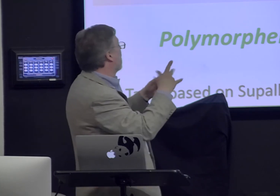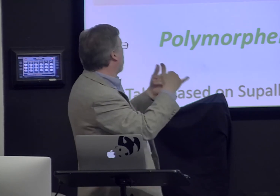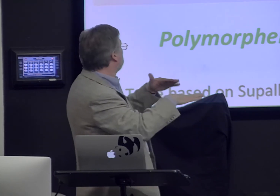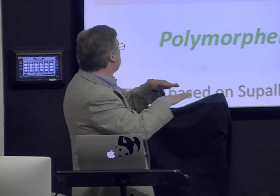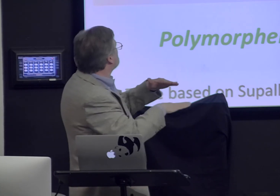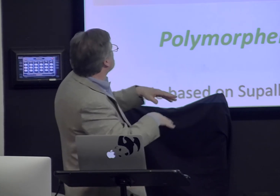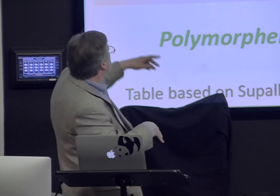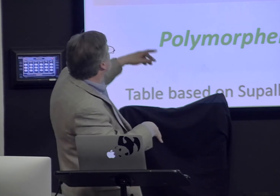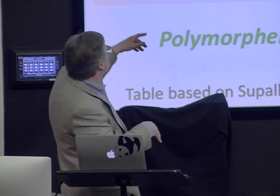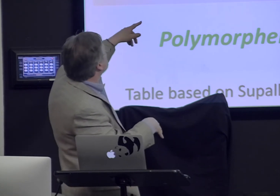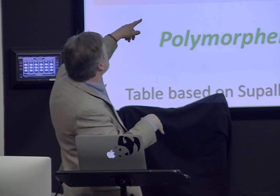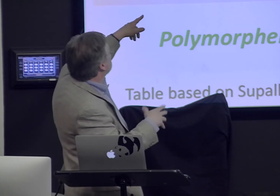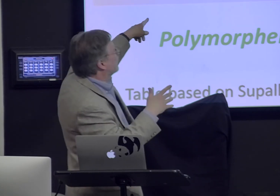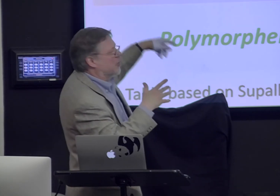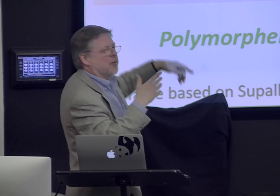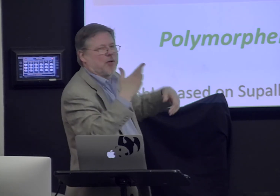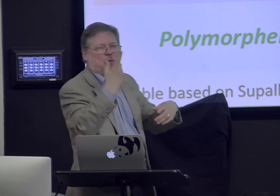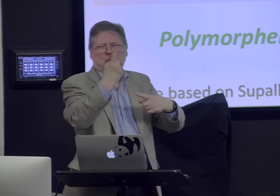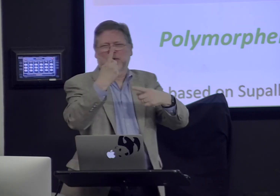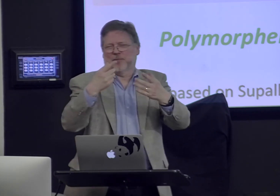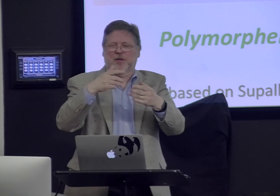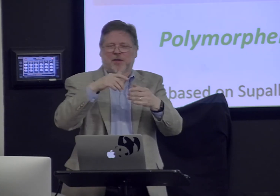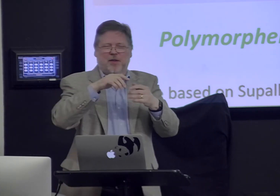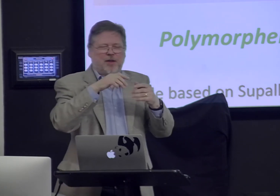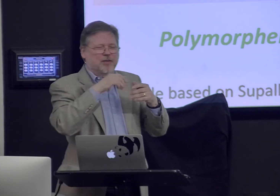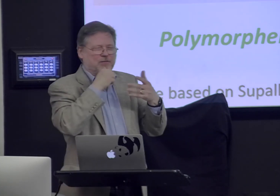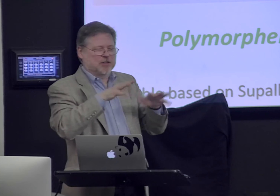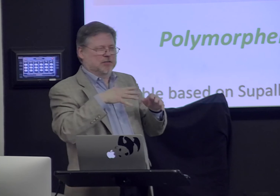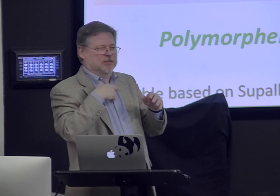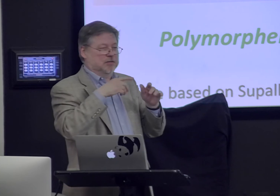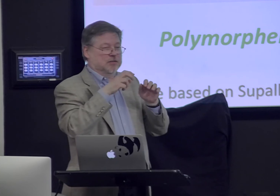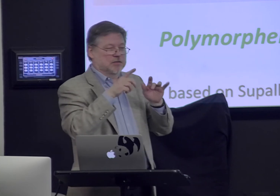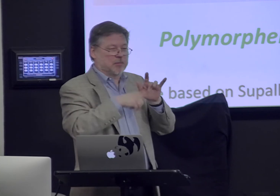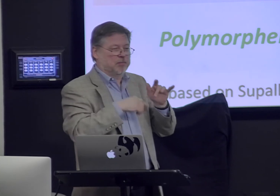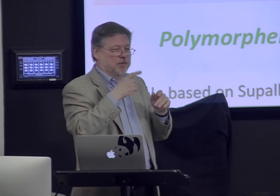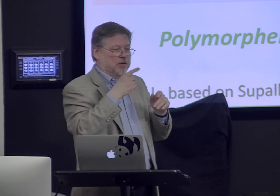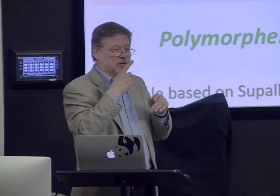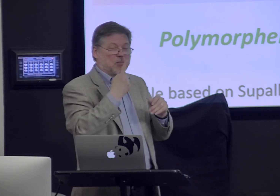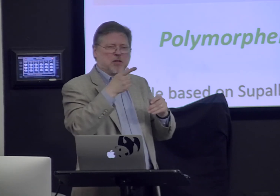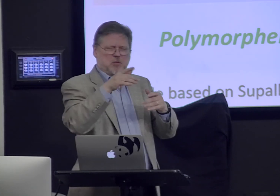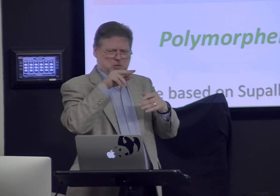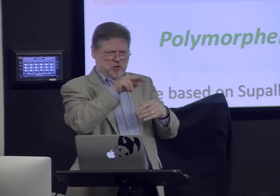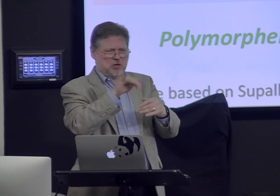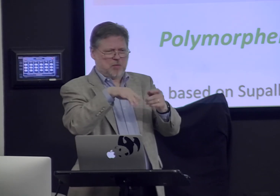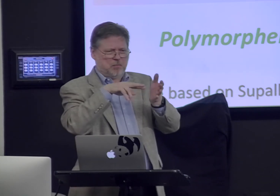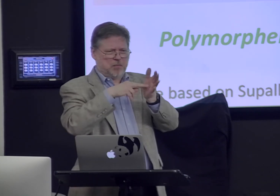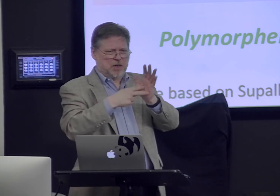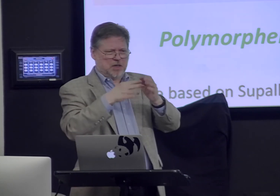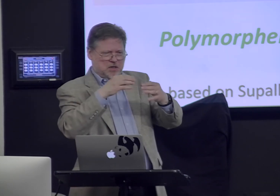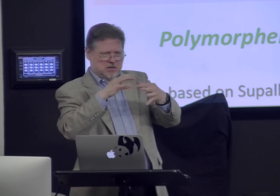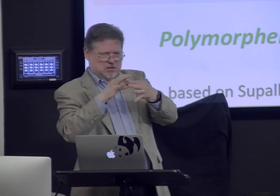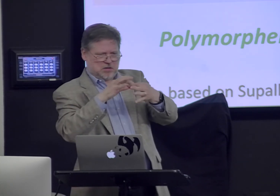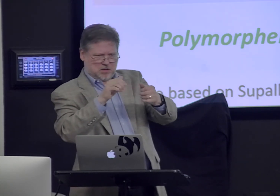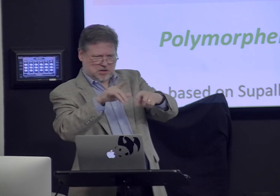this diagram is one way of representing the variety of word types that we have in current use.